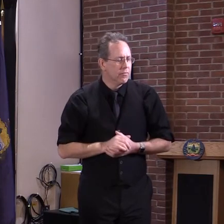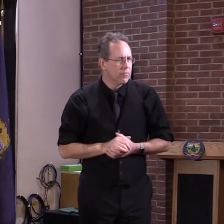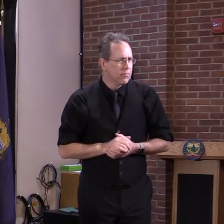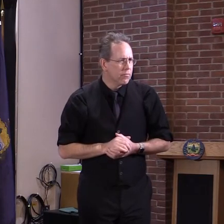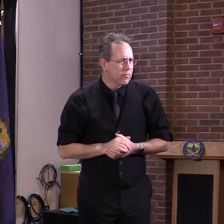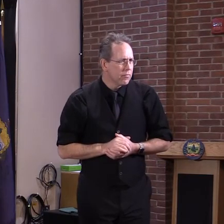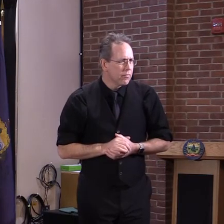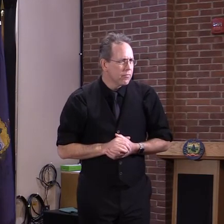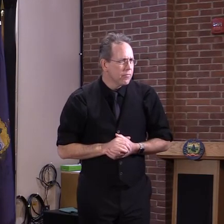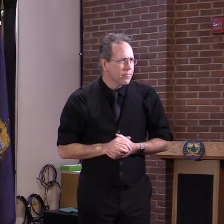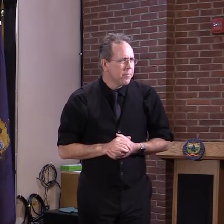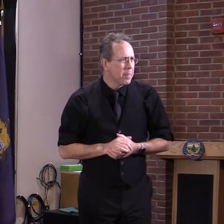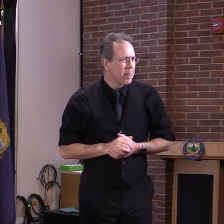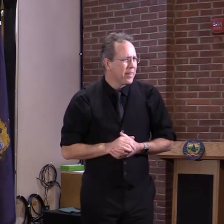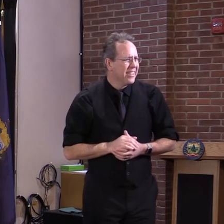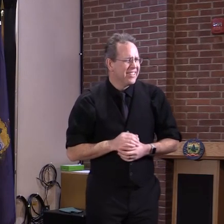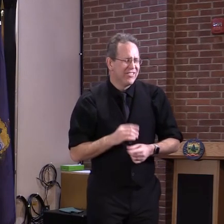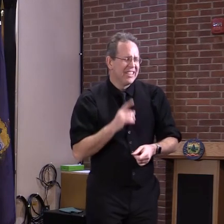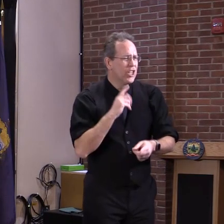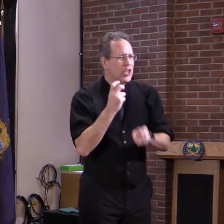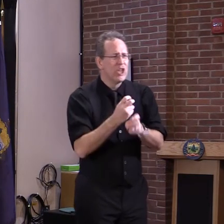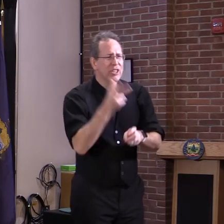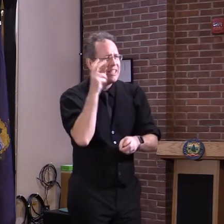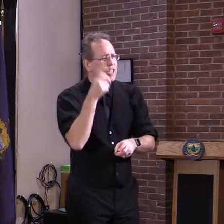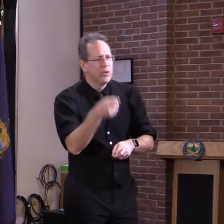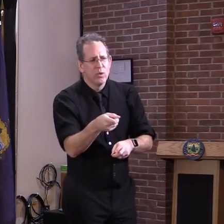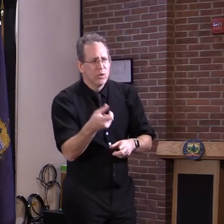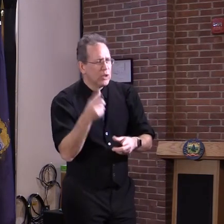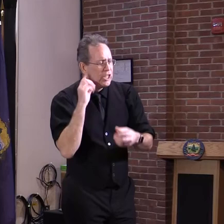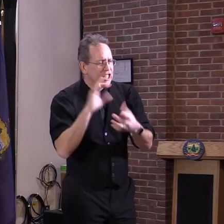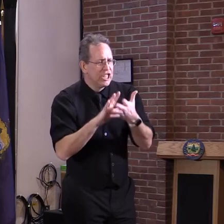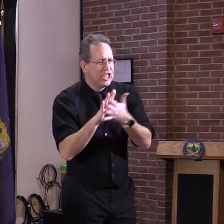Ed, you're really breaking up. Can you give it another try?